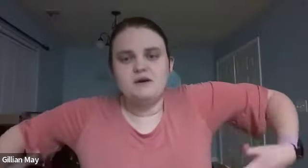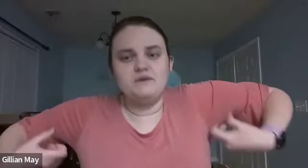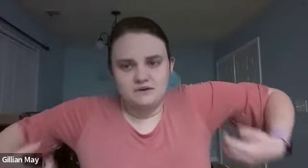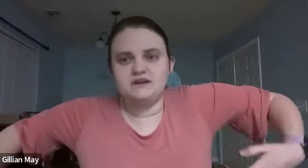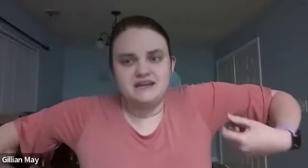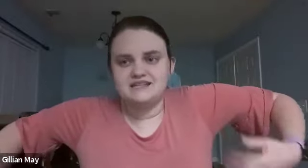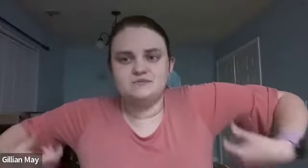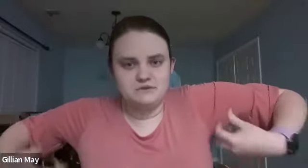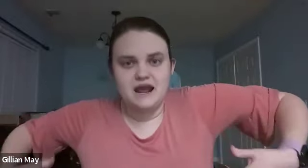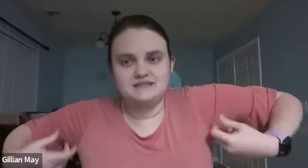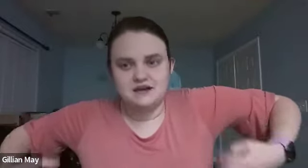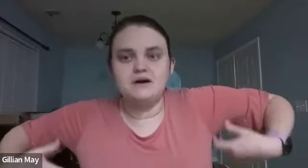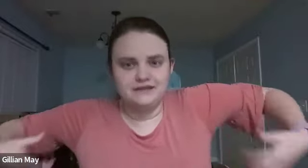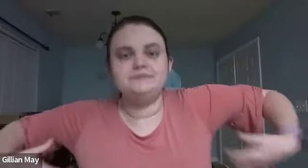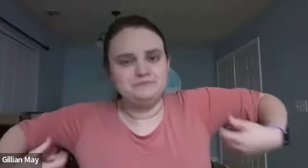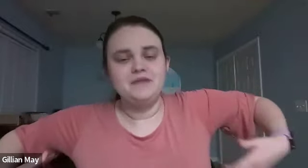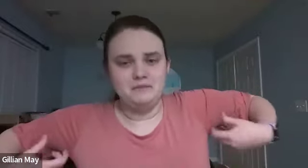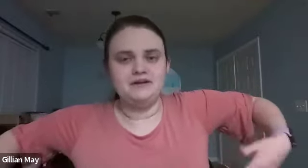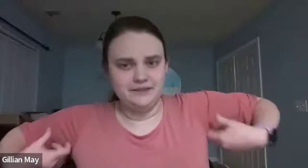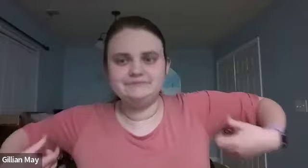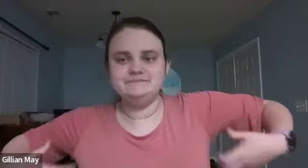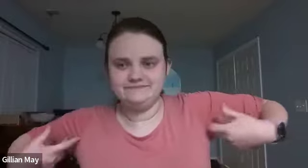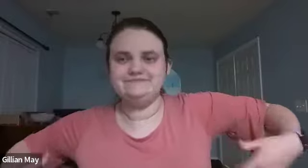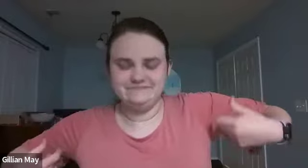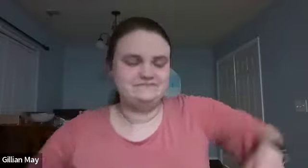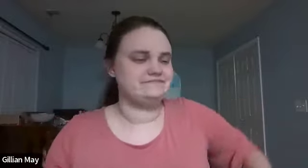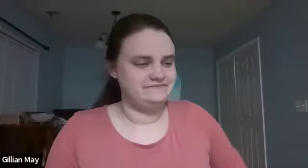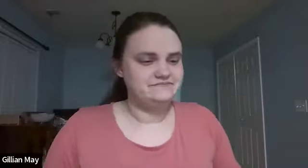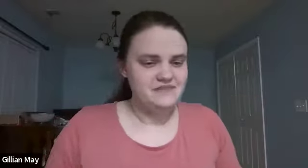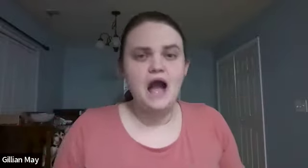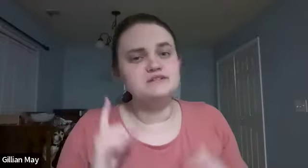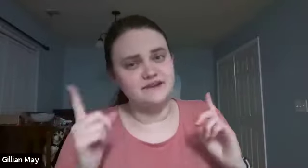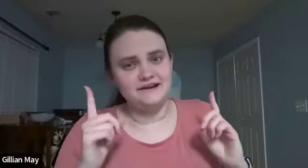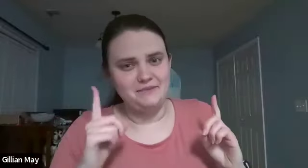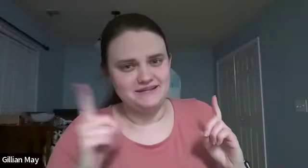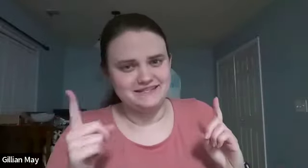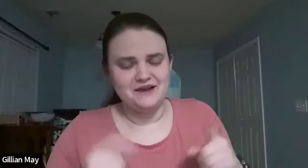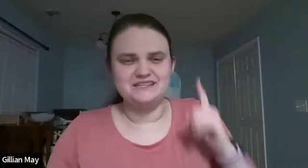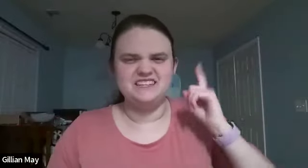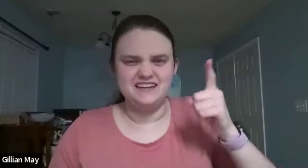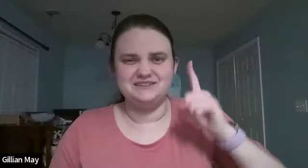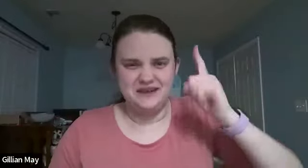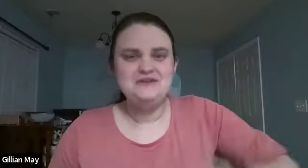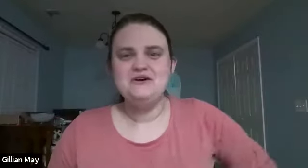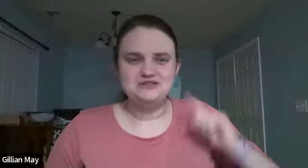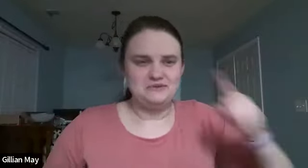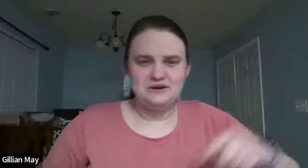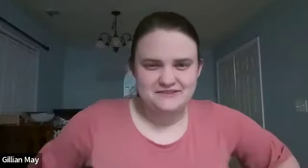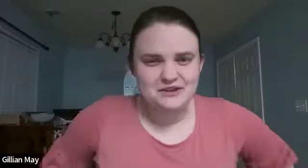about when we were kids and we would act out a monkey. Monkey. I was very happy to see that. I was like, yes, okay. So we don't have to learn